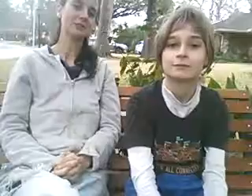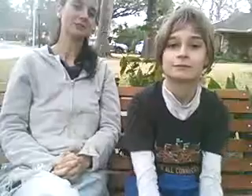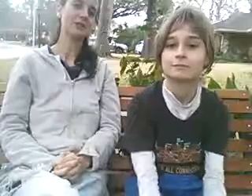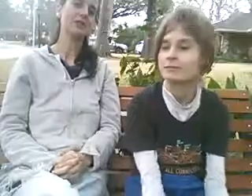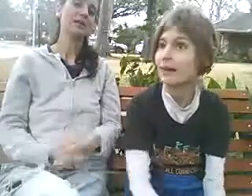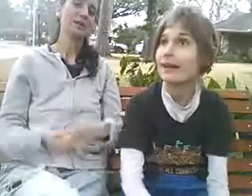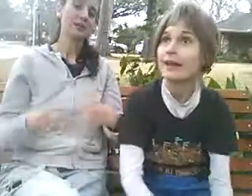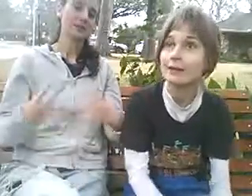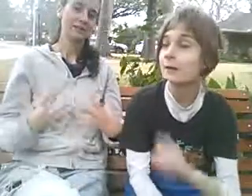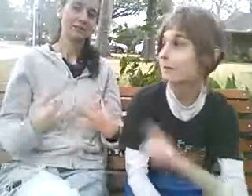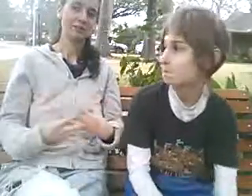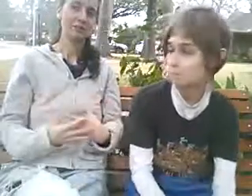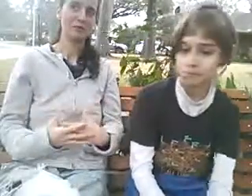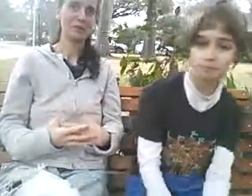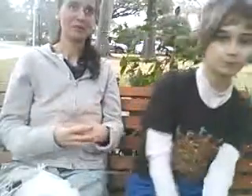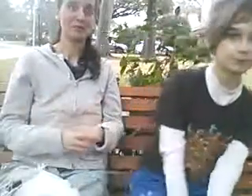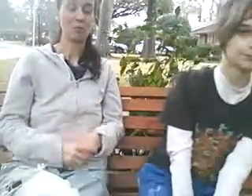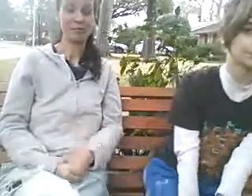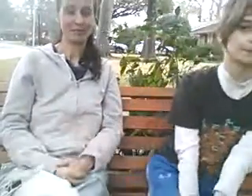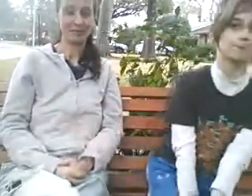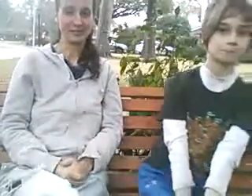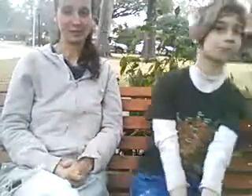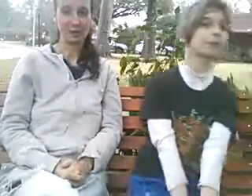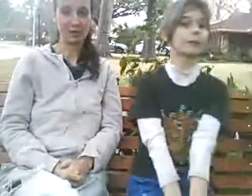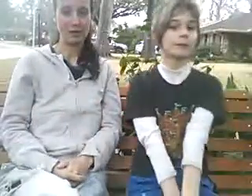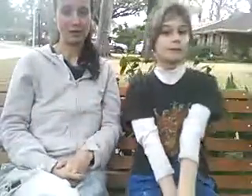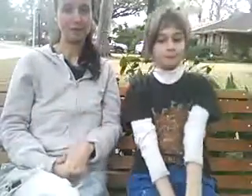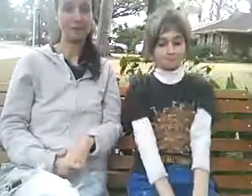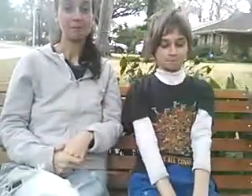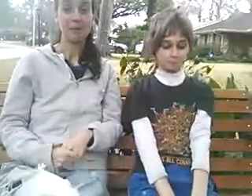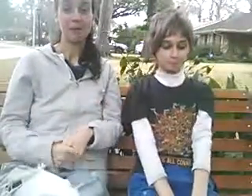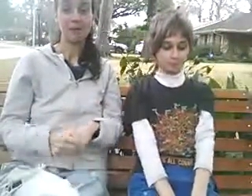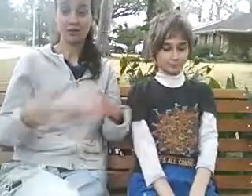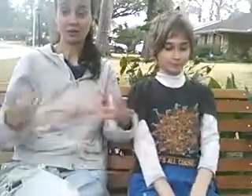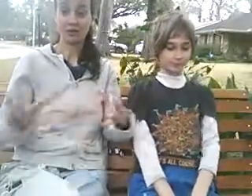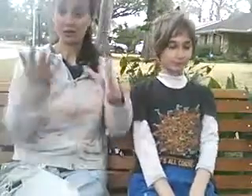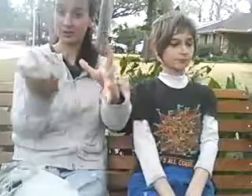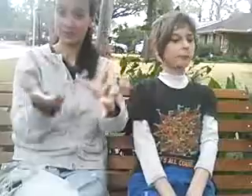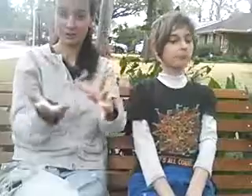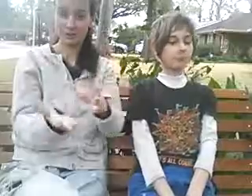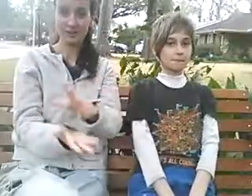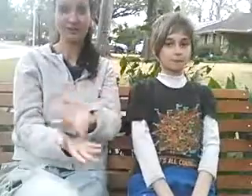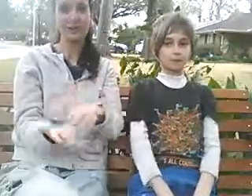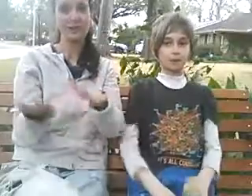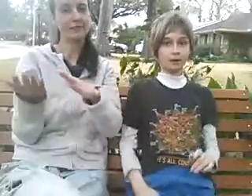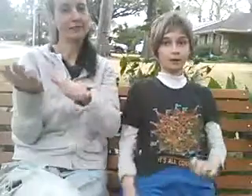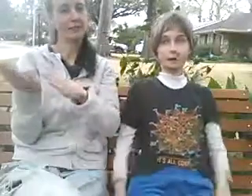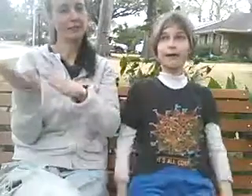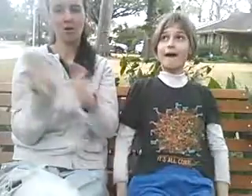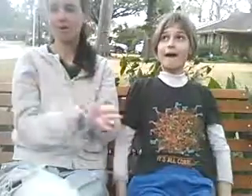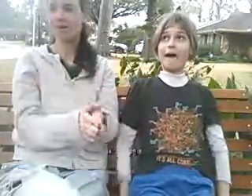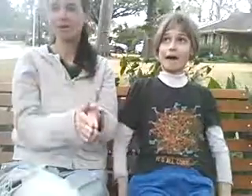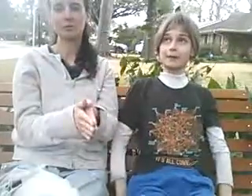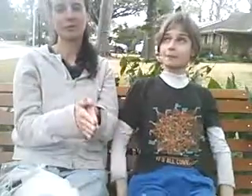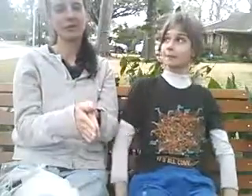to bring out the importance of listening to your baby and your child and your toddler, even long before they